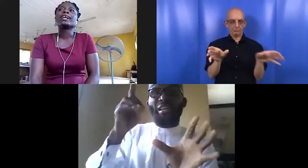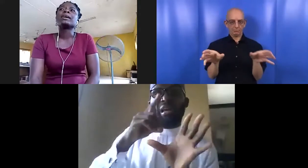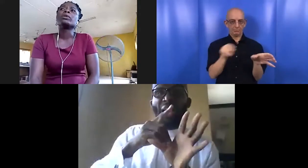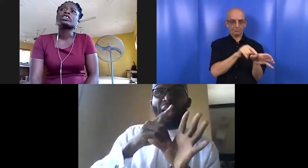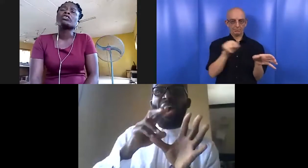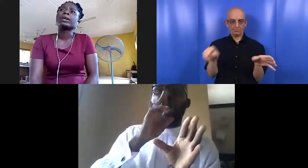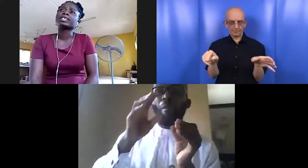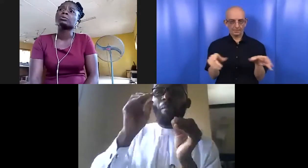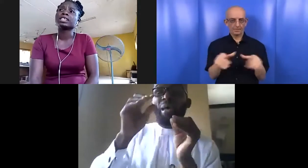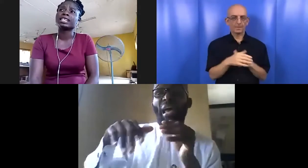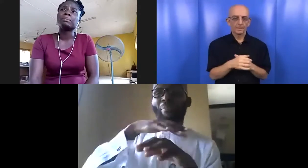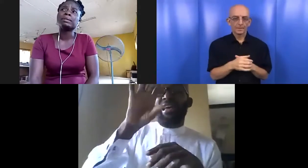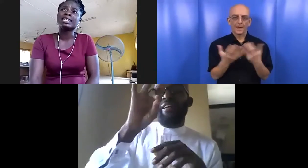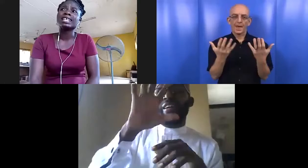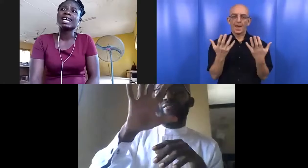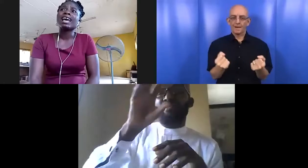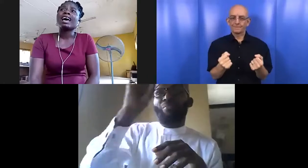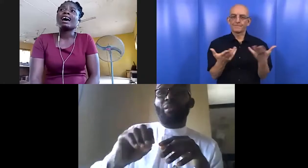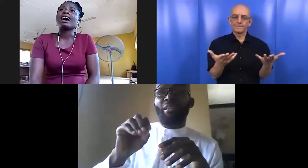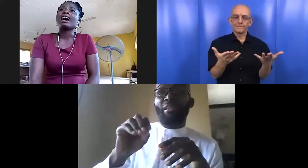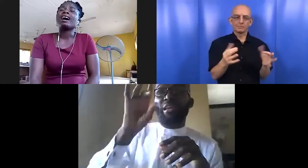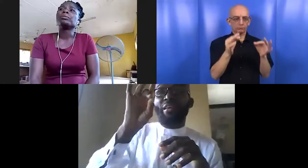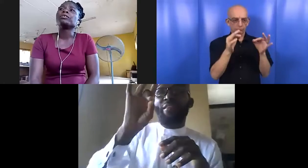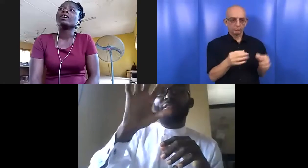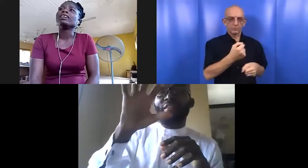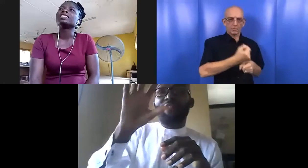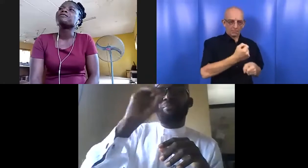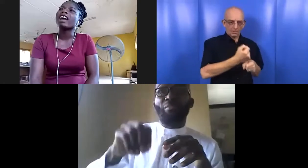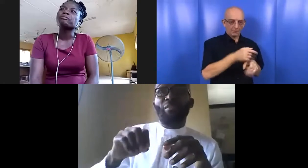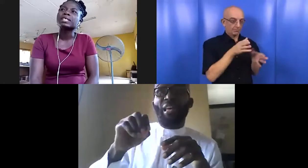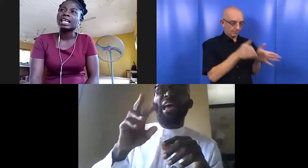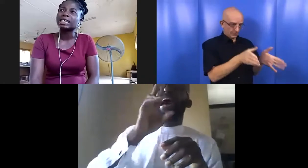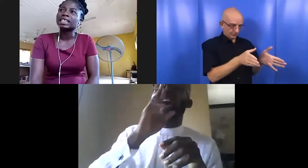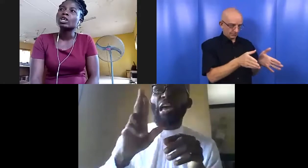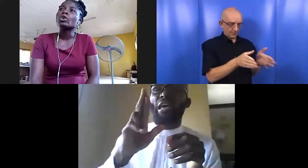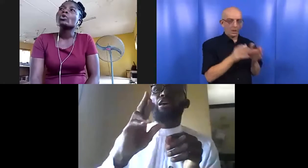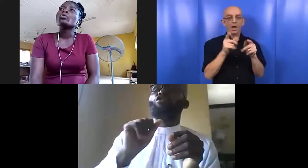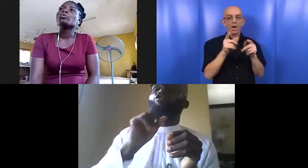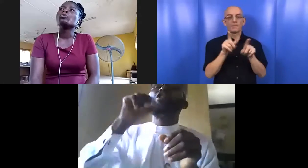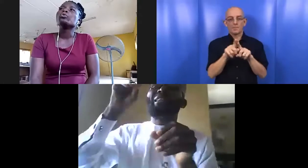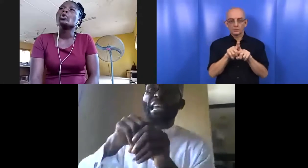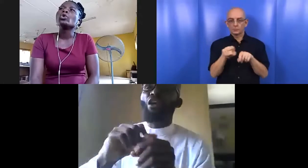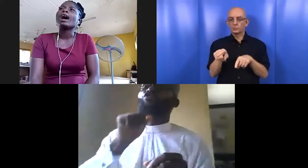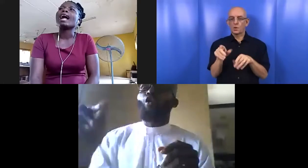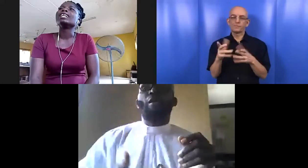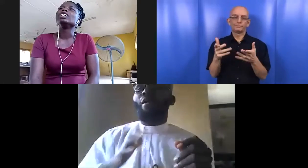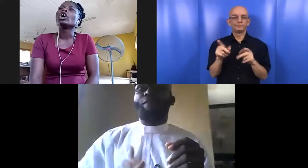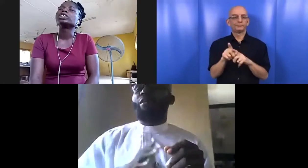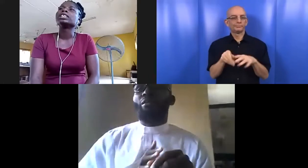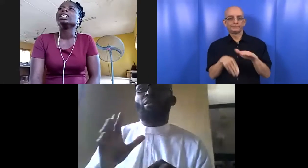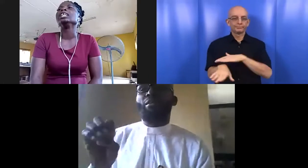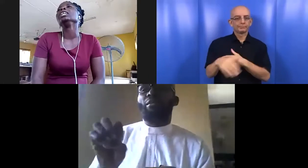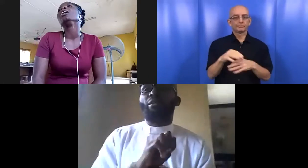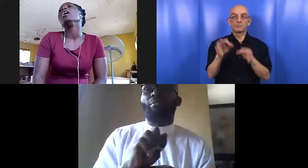We can say most of the persons with disability are above the 85% who are